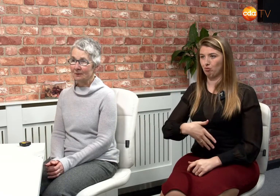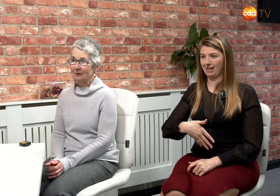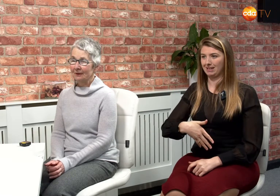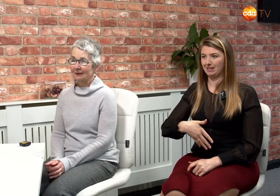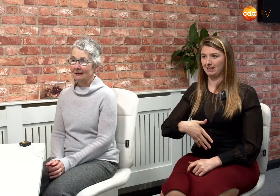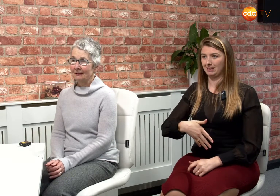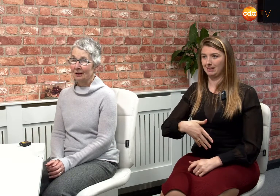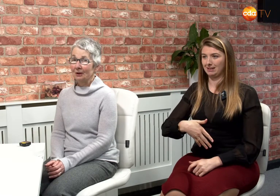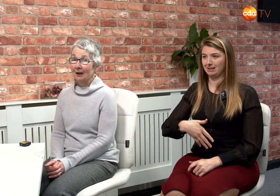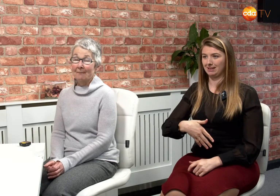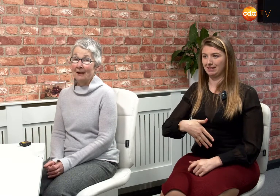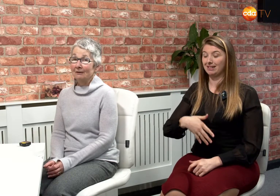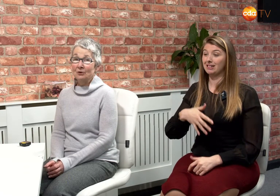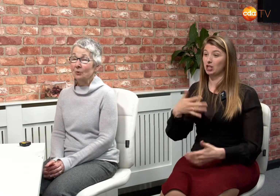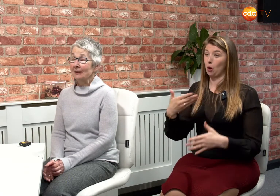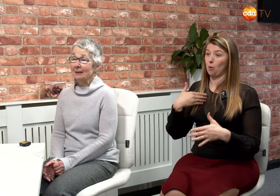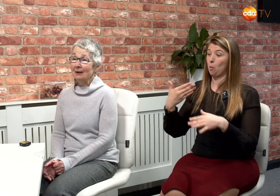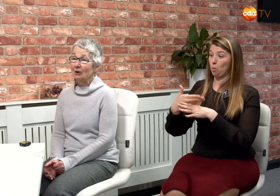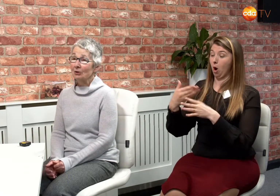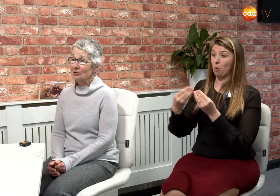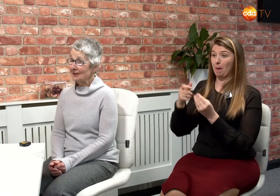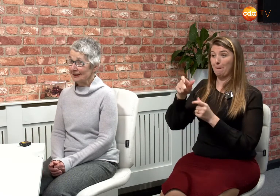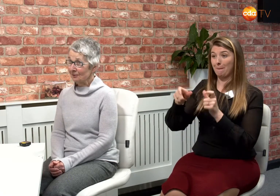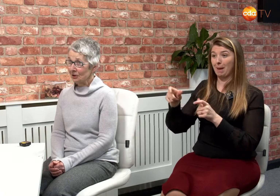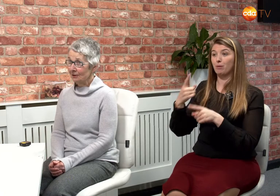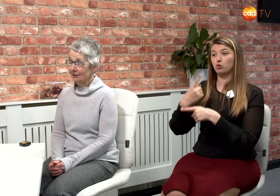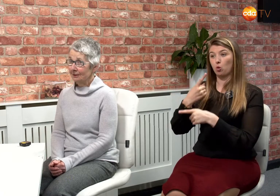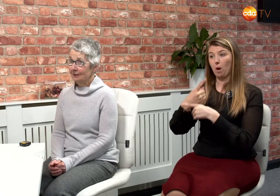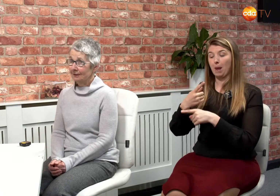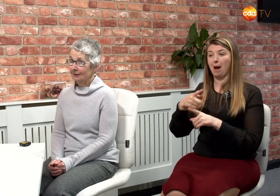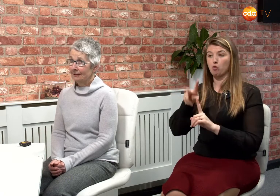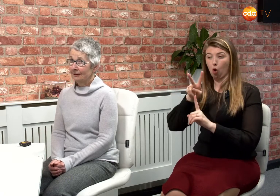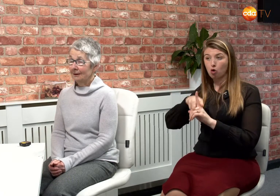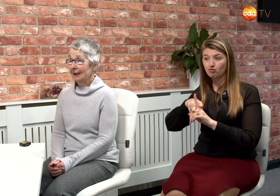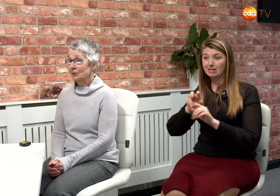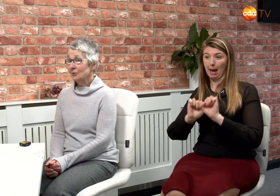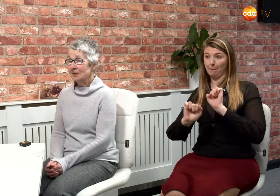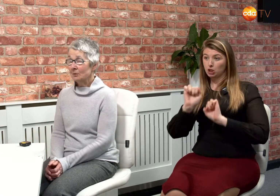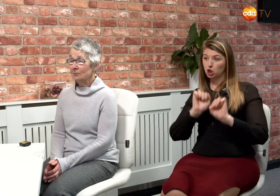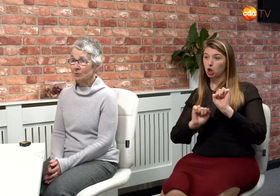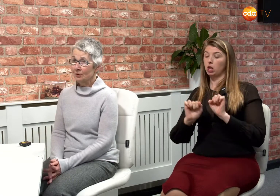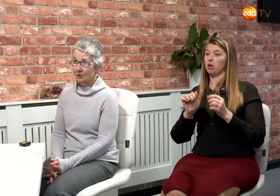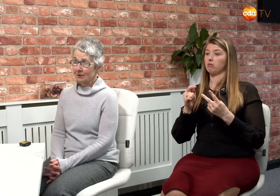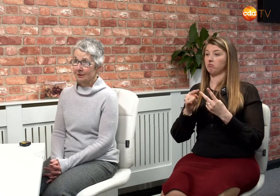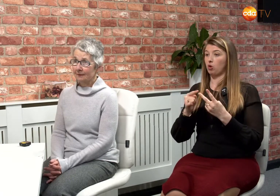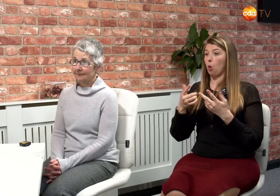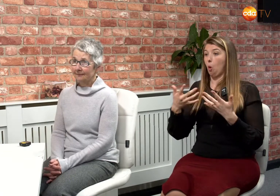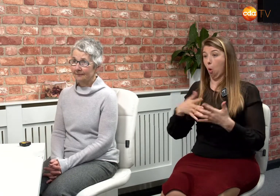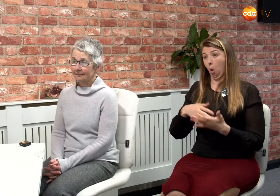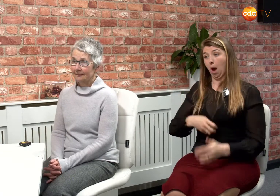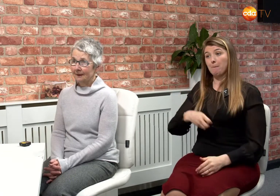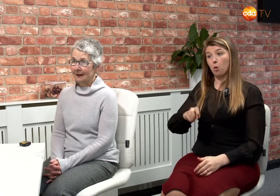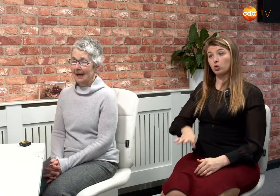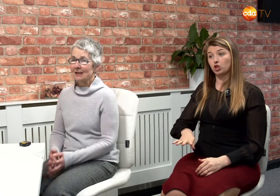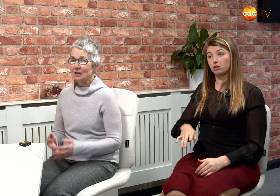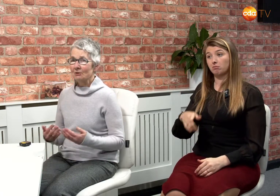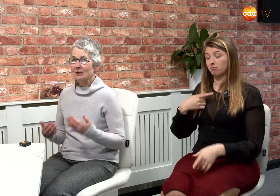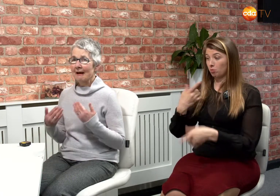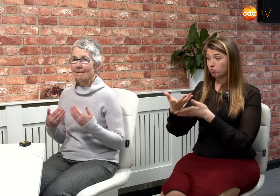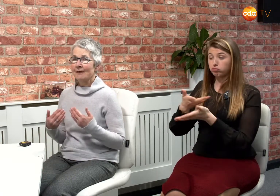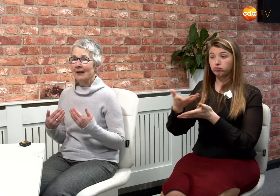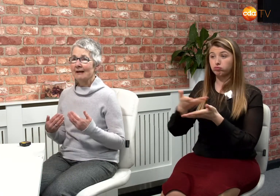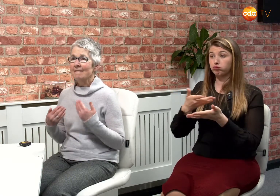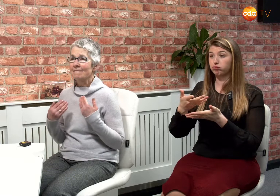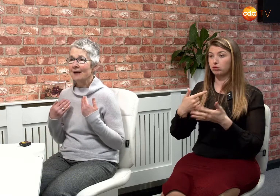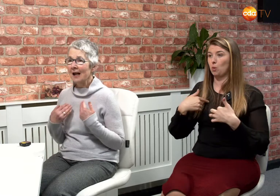with people talking about contraception and also abortion. I